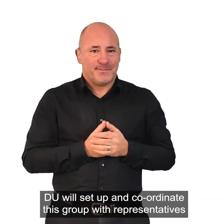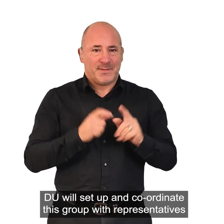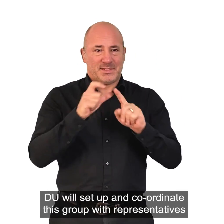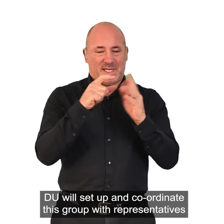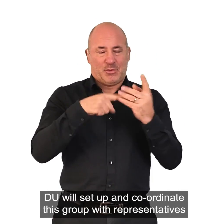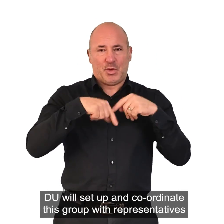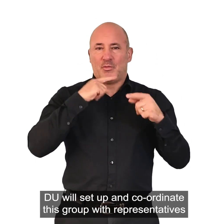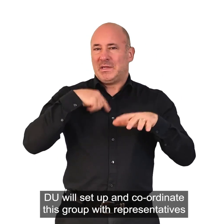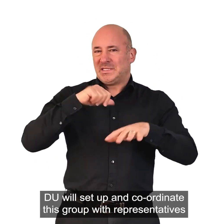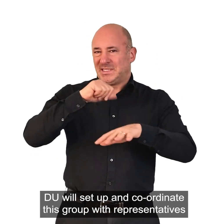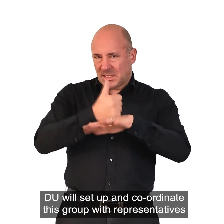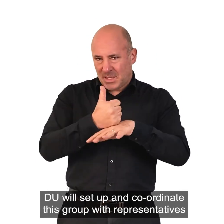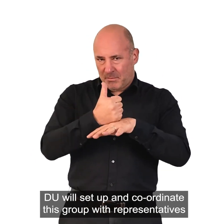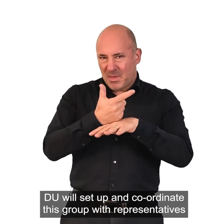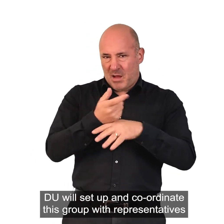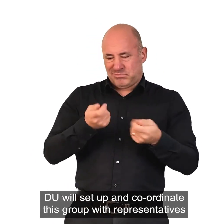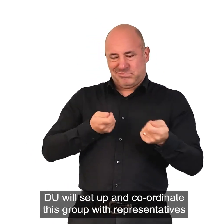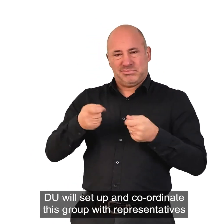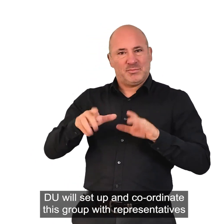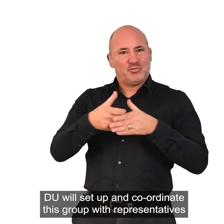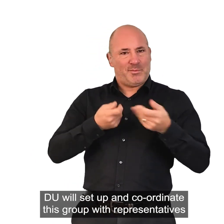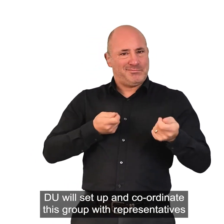DU will set up and coordinate this group with representatives